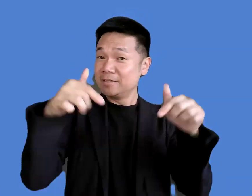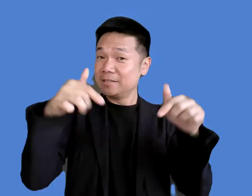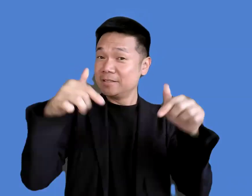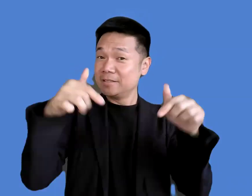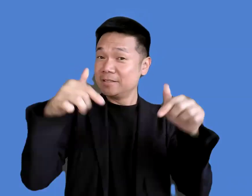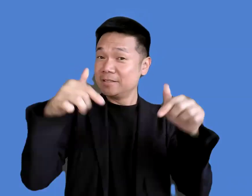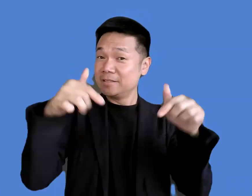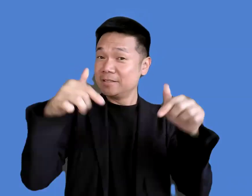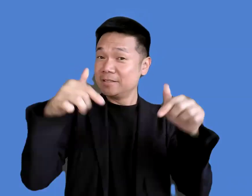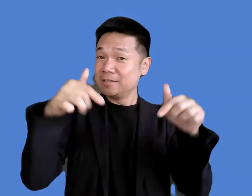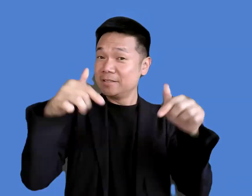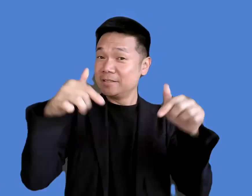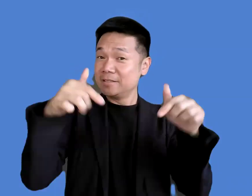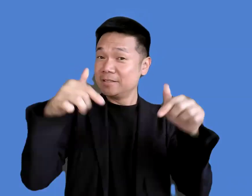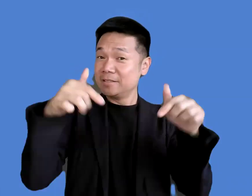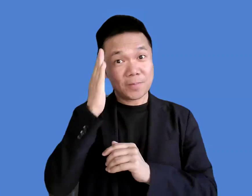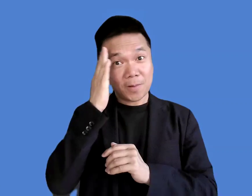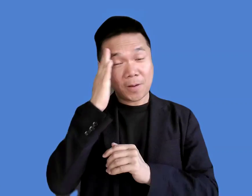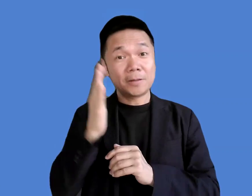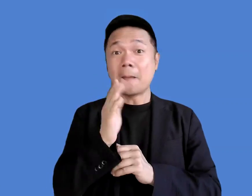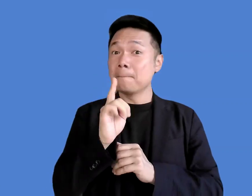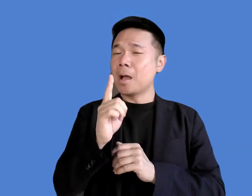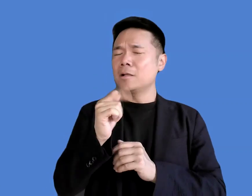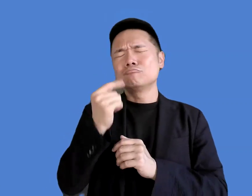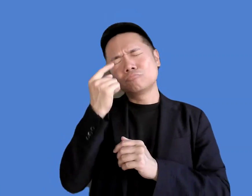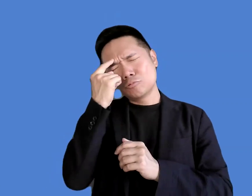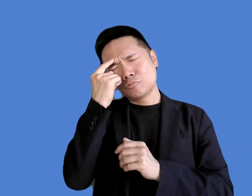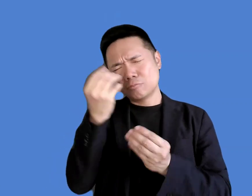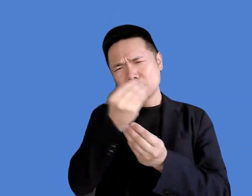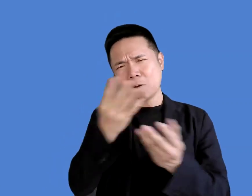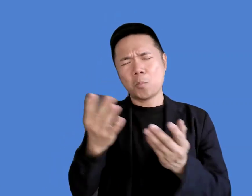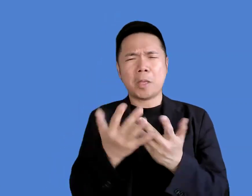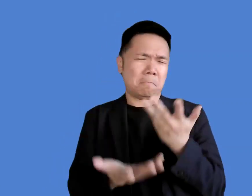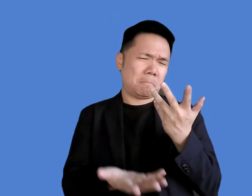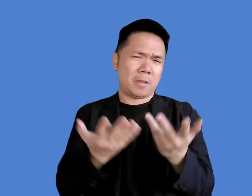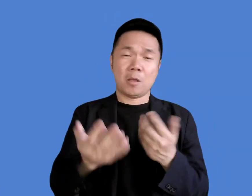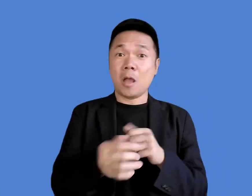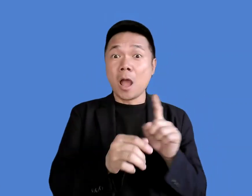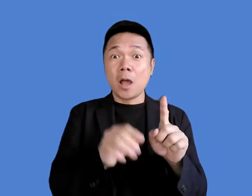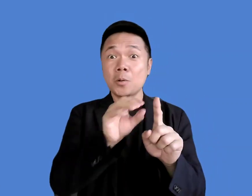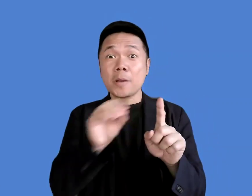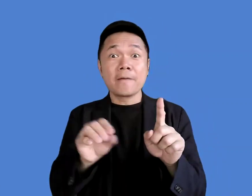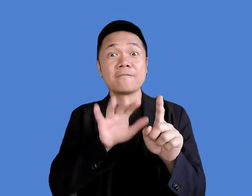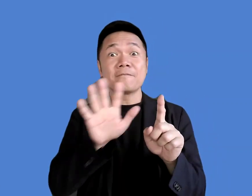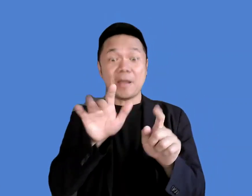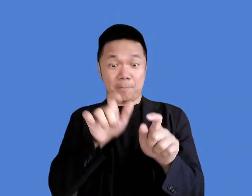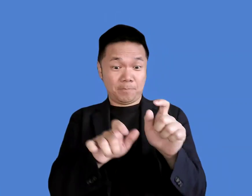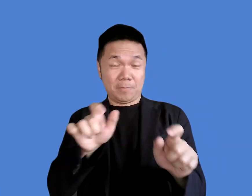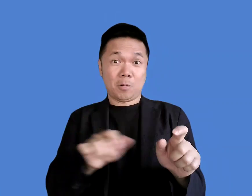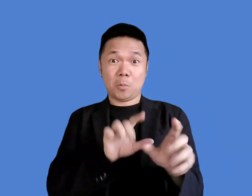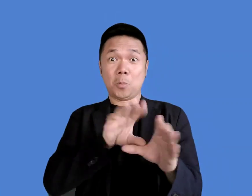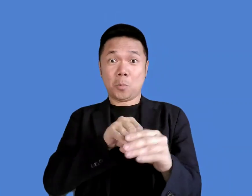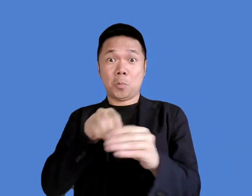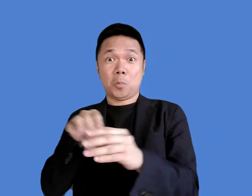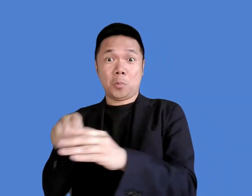our panelists are in the background, but it's quite exciting to see. We have about 105 attendees joining us. So